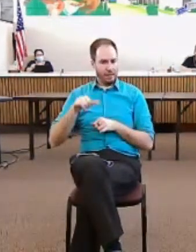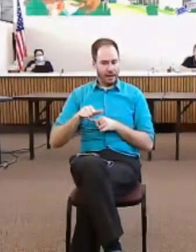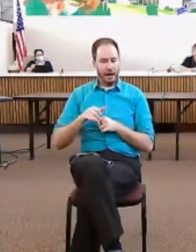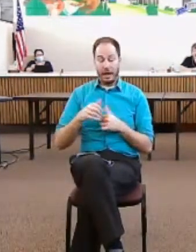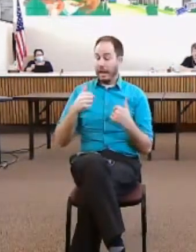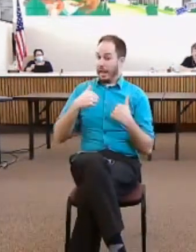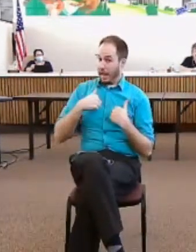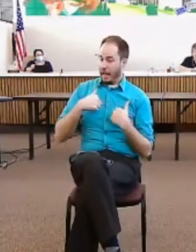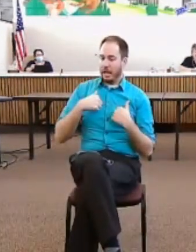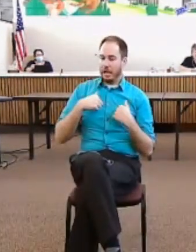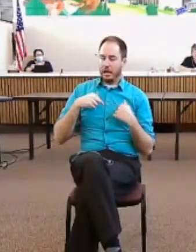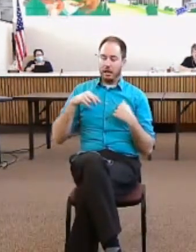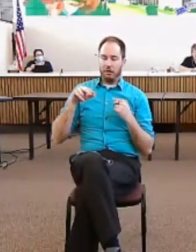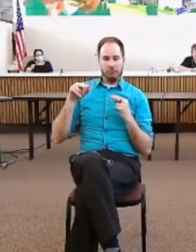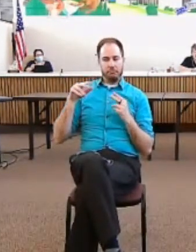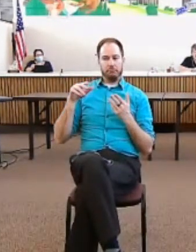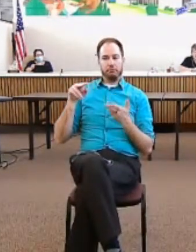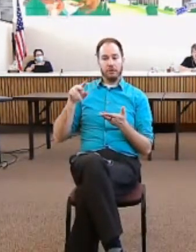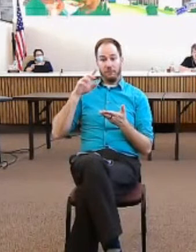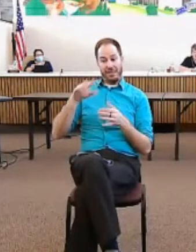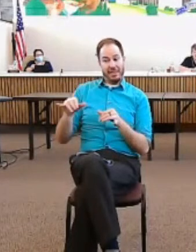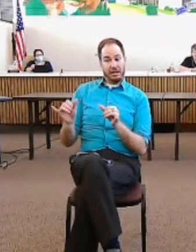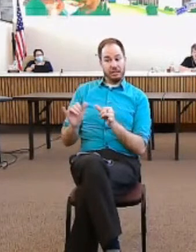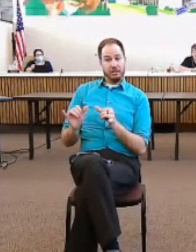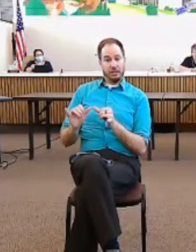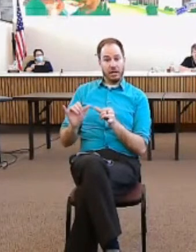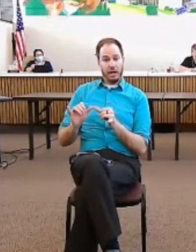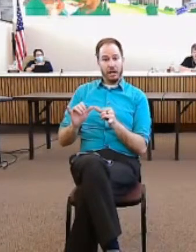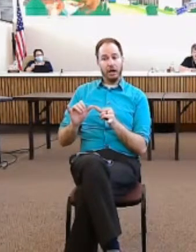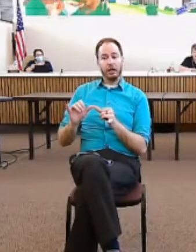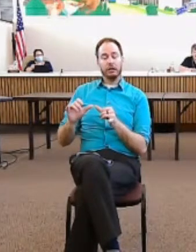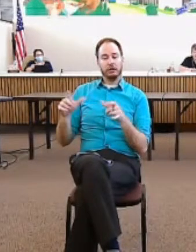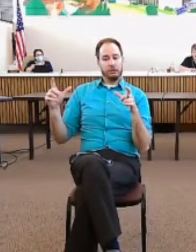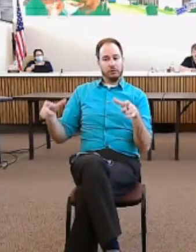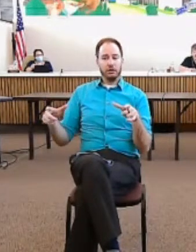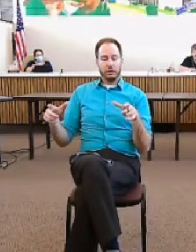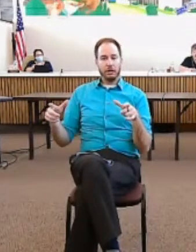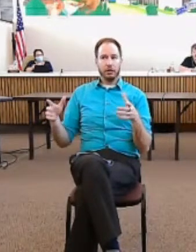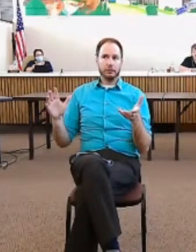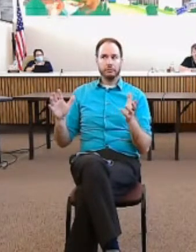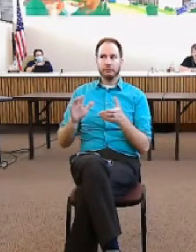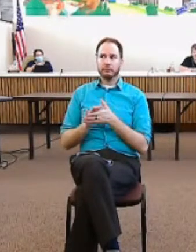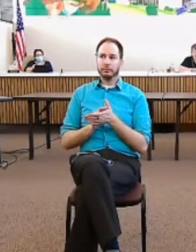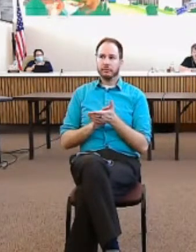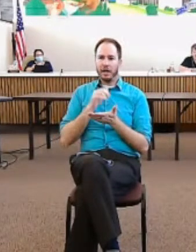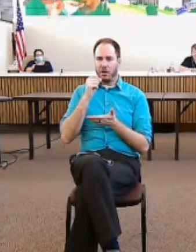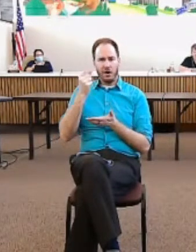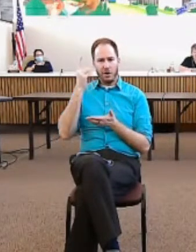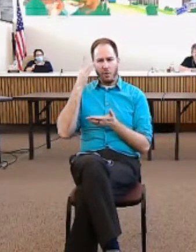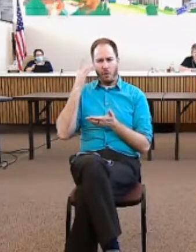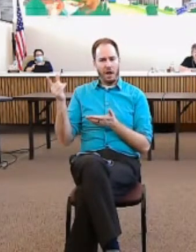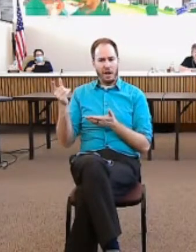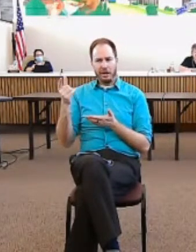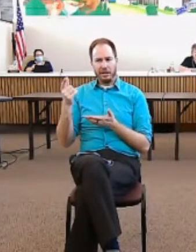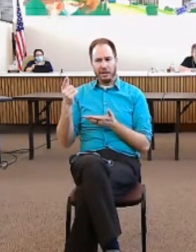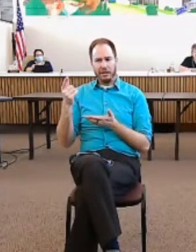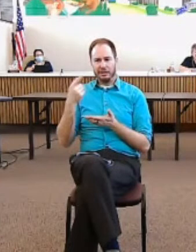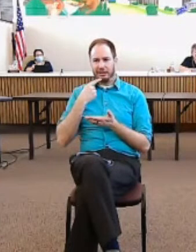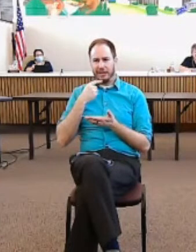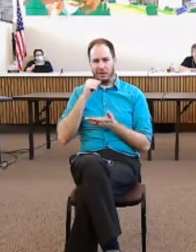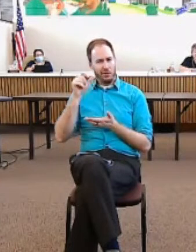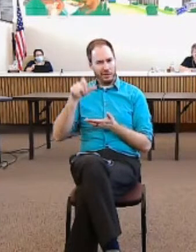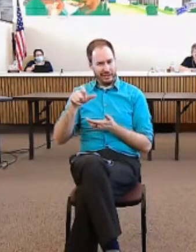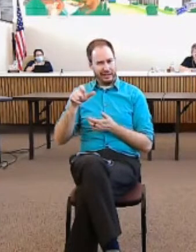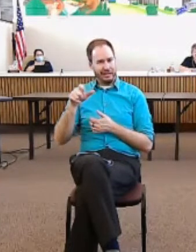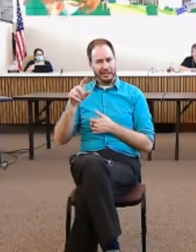I look at it that for one that size from a apparatus, I don't understand how they can say it doesn't need a secondary